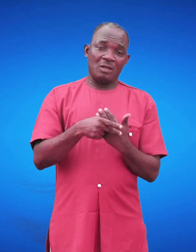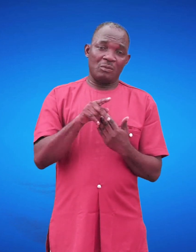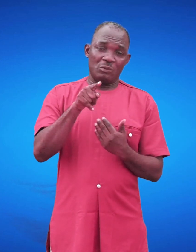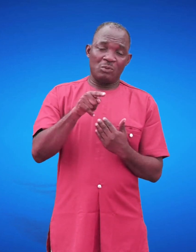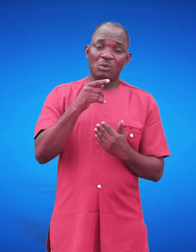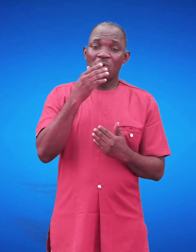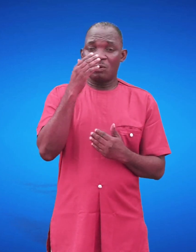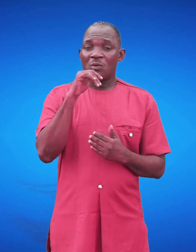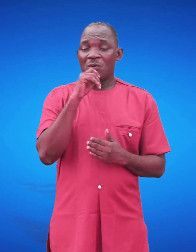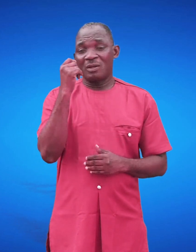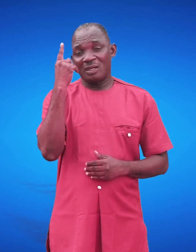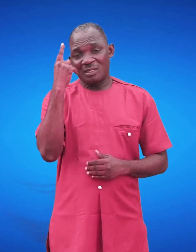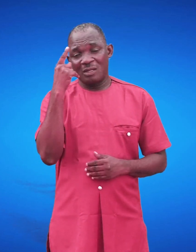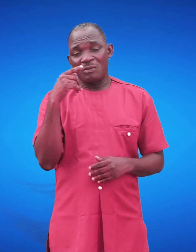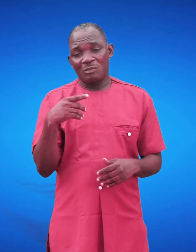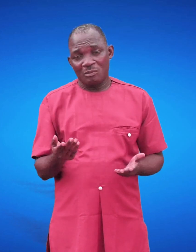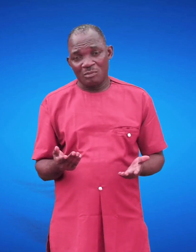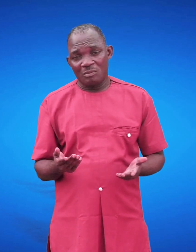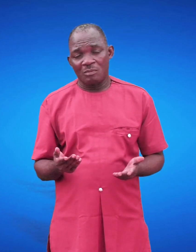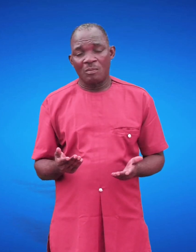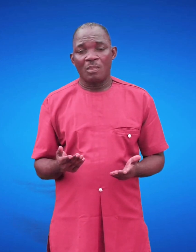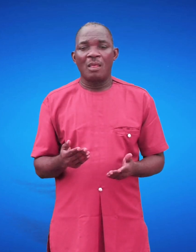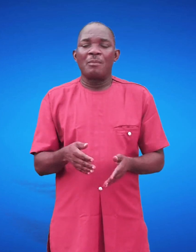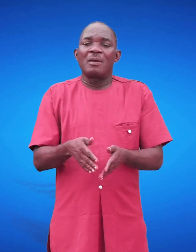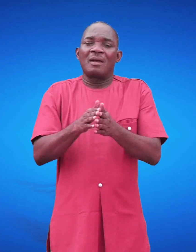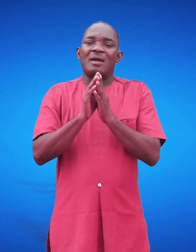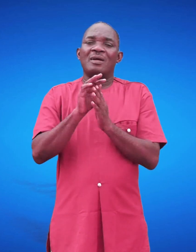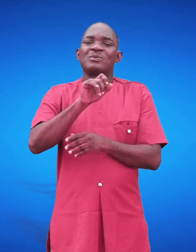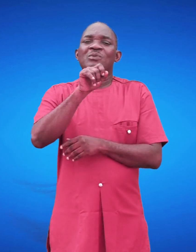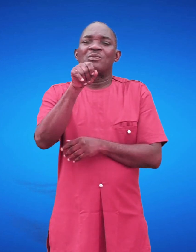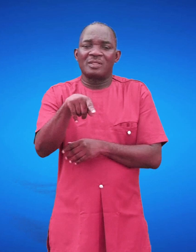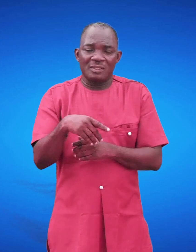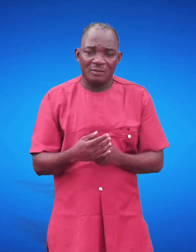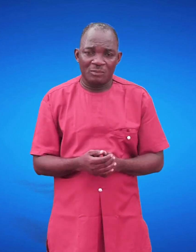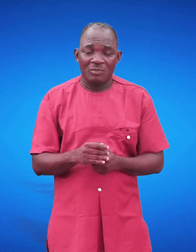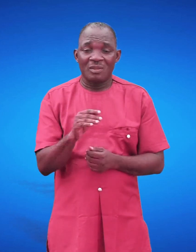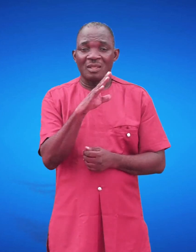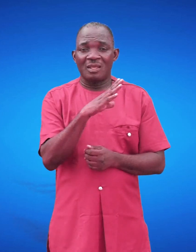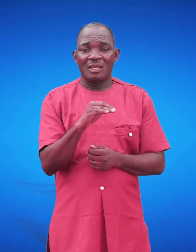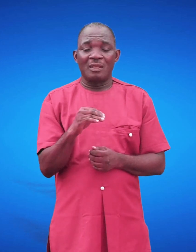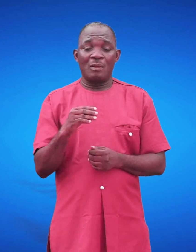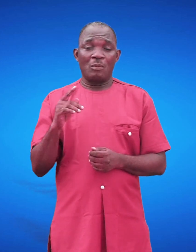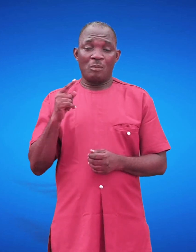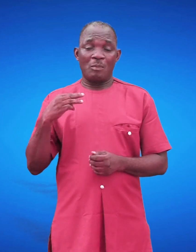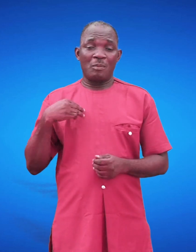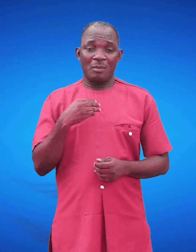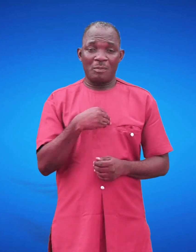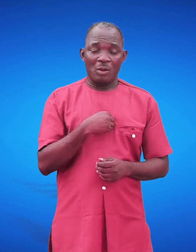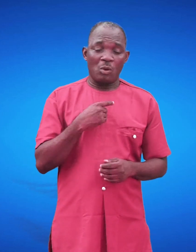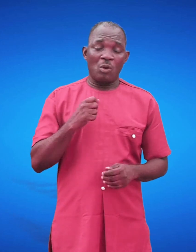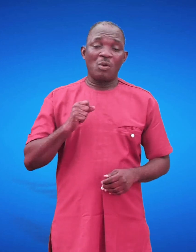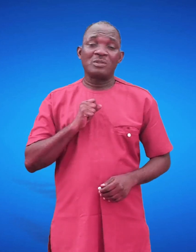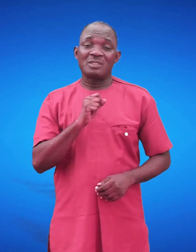not understand, ask questions and a member of staff or